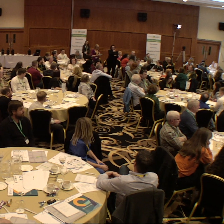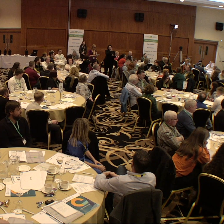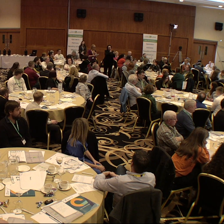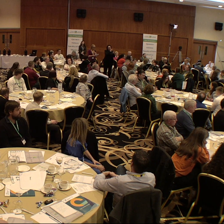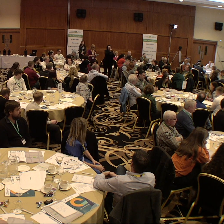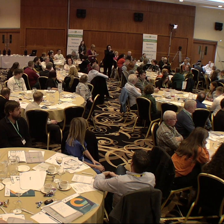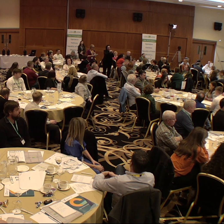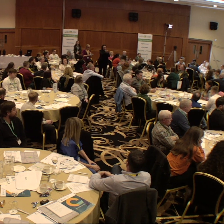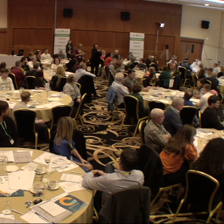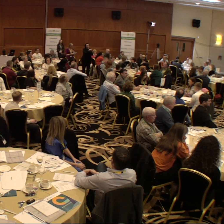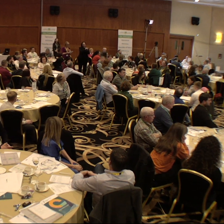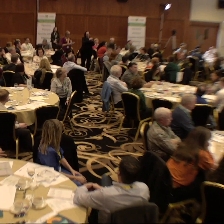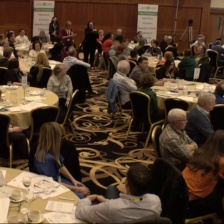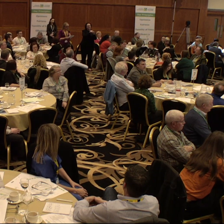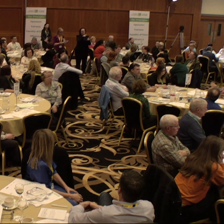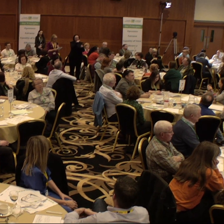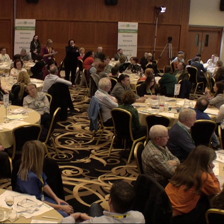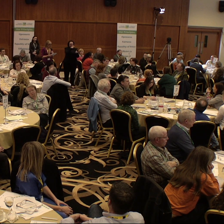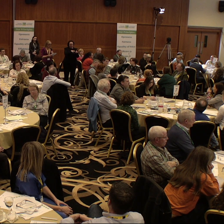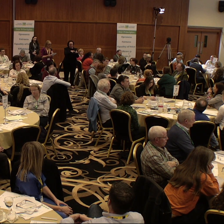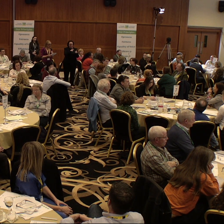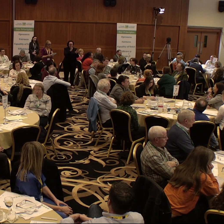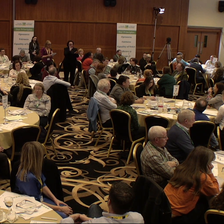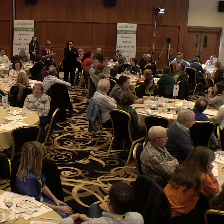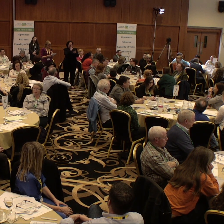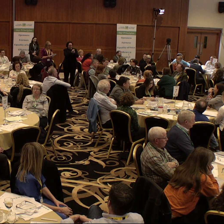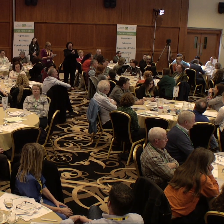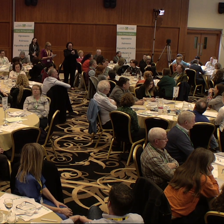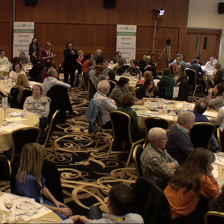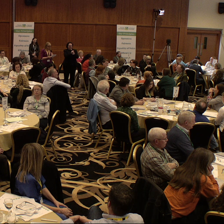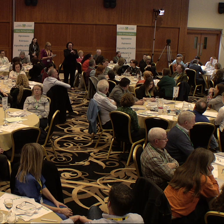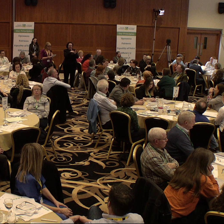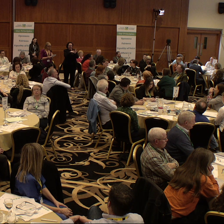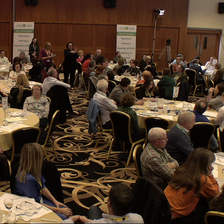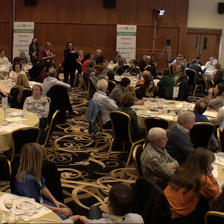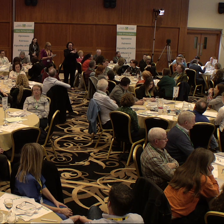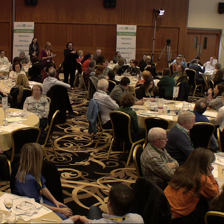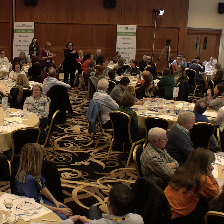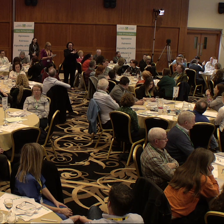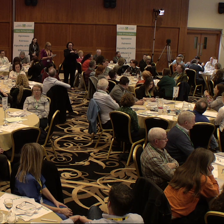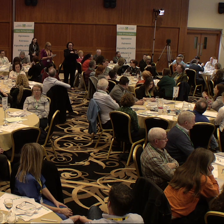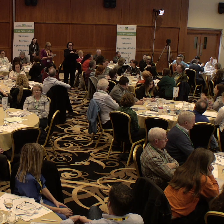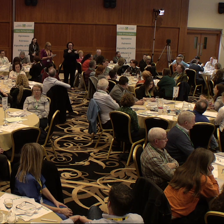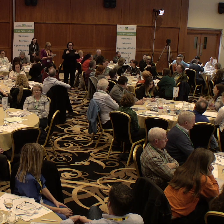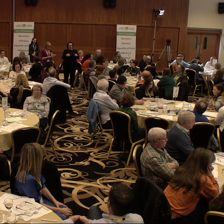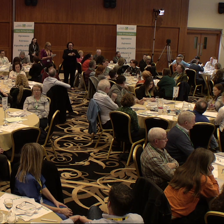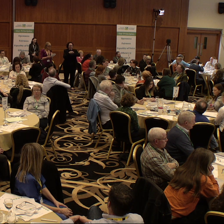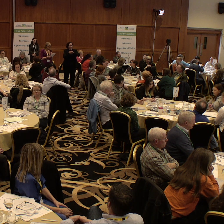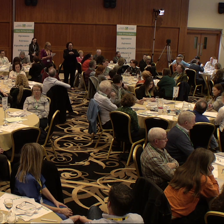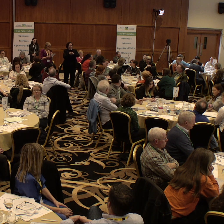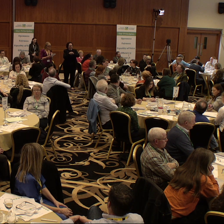a citizen had observed negativity towards a male colleague when